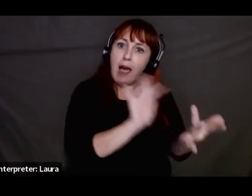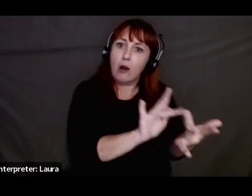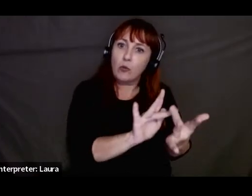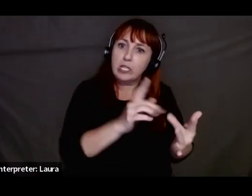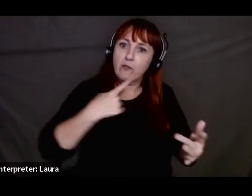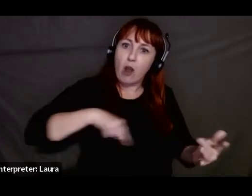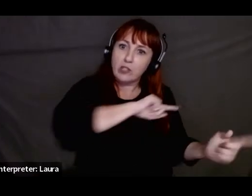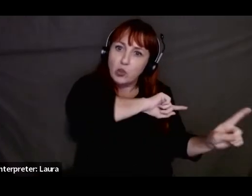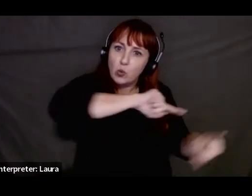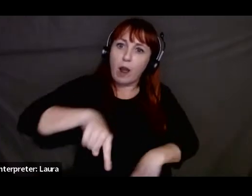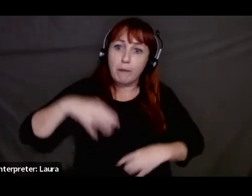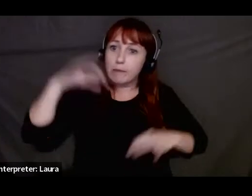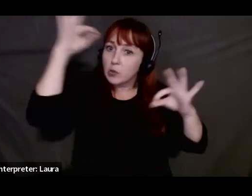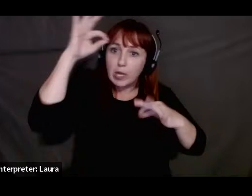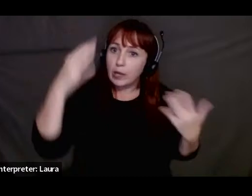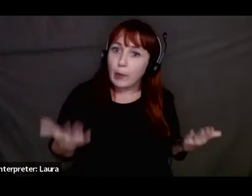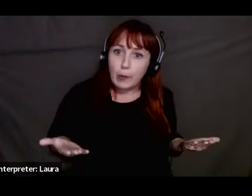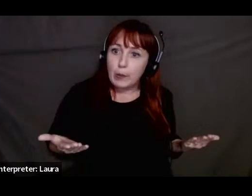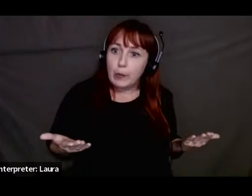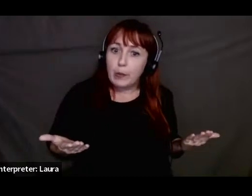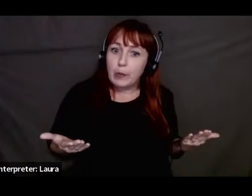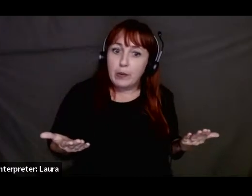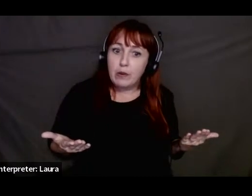get us here, because